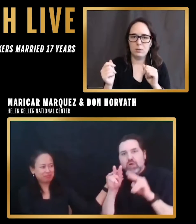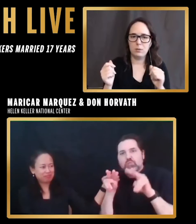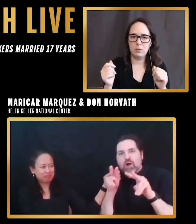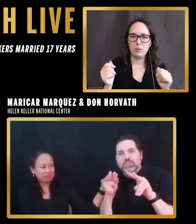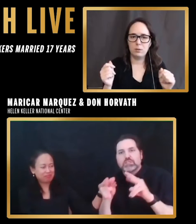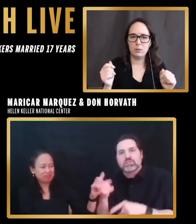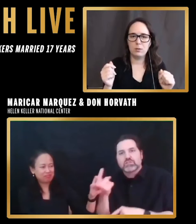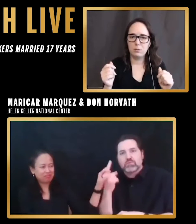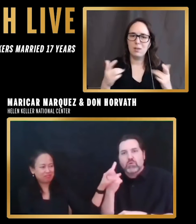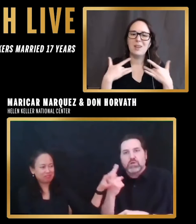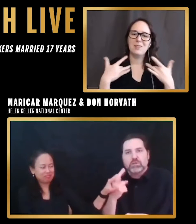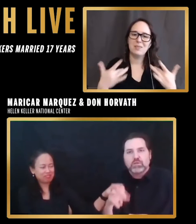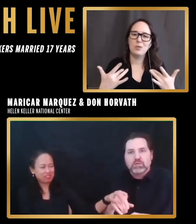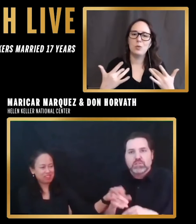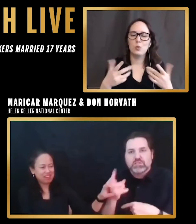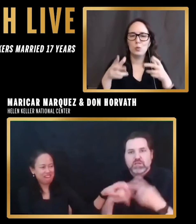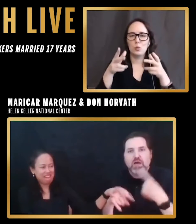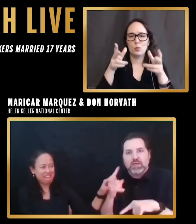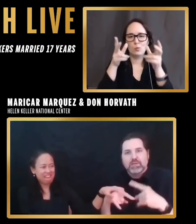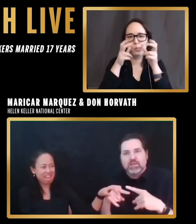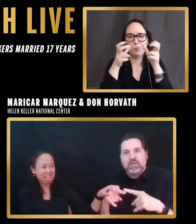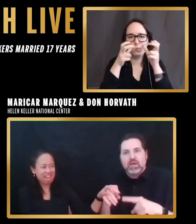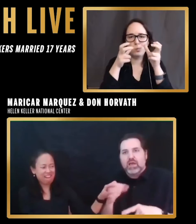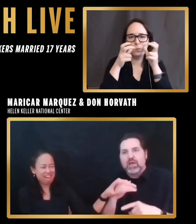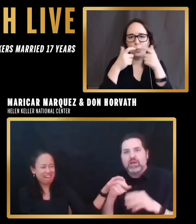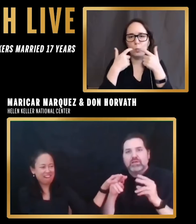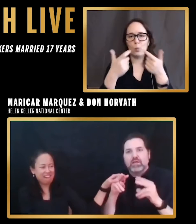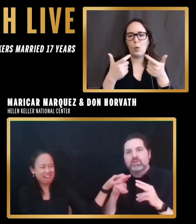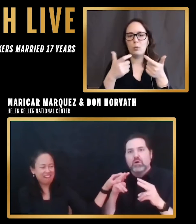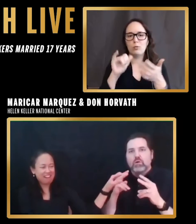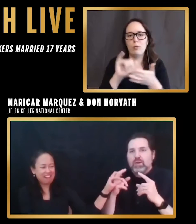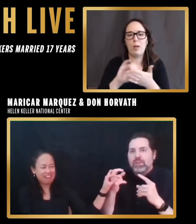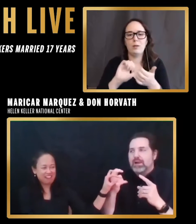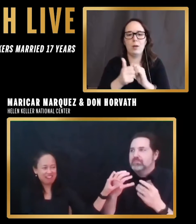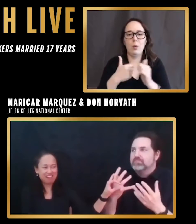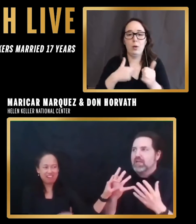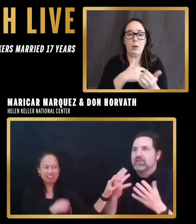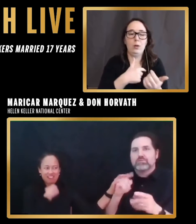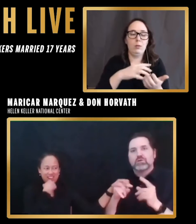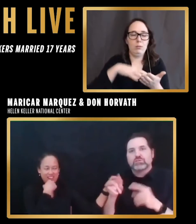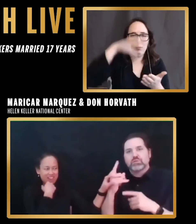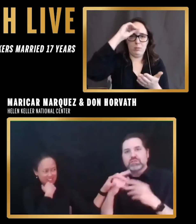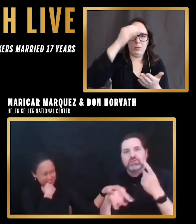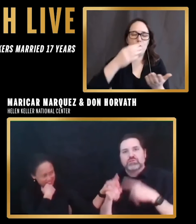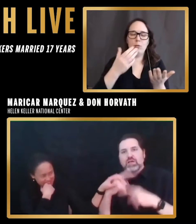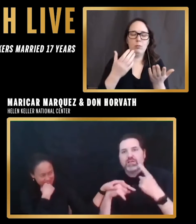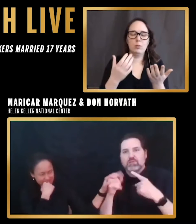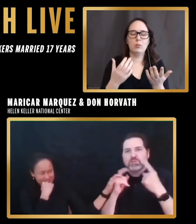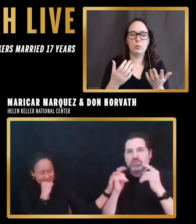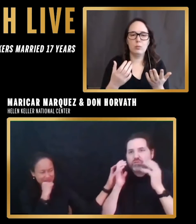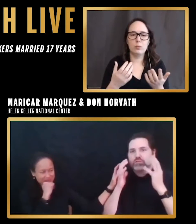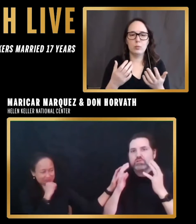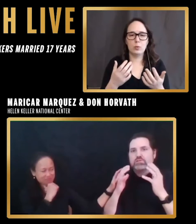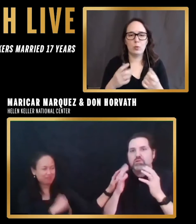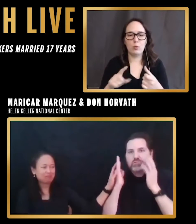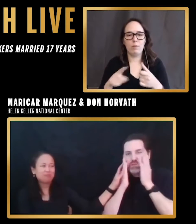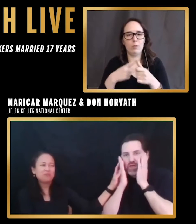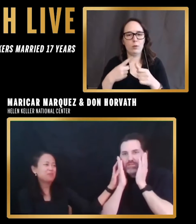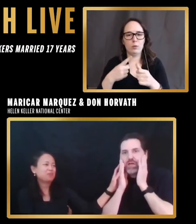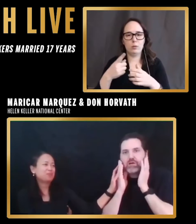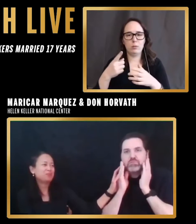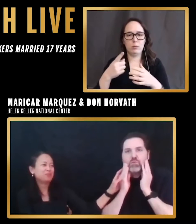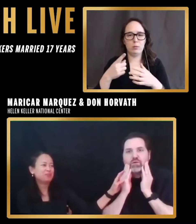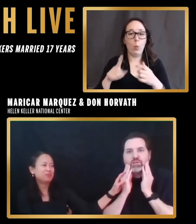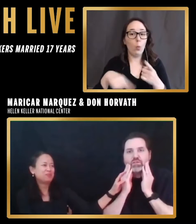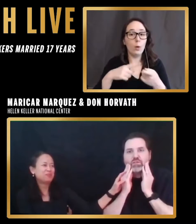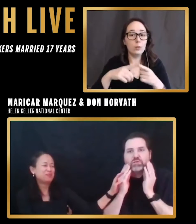best by watching someone sign. And, at first, when you do sign language, you don't realize